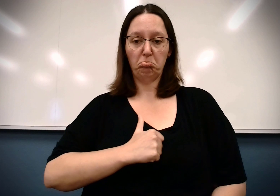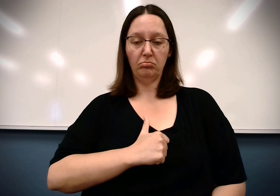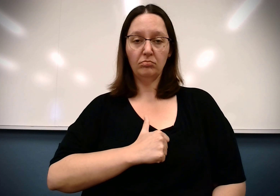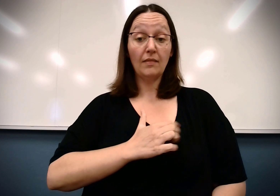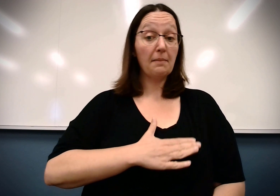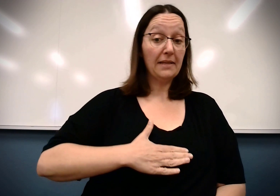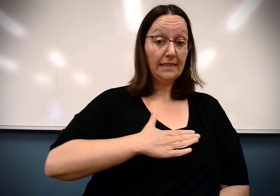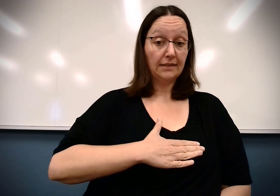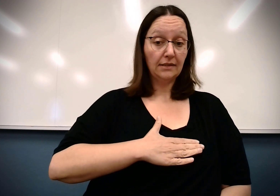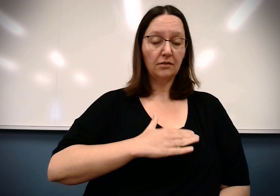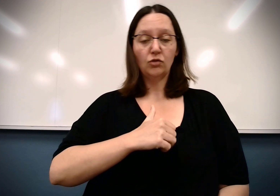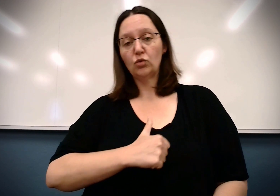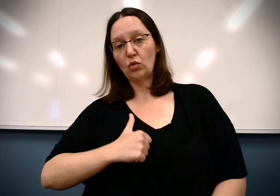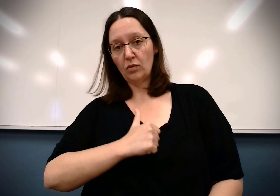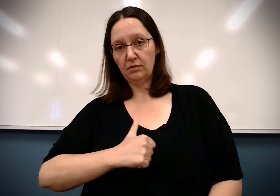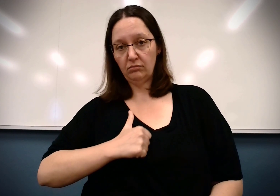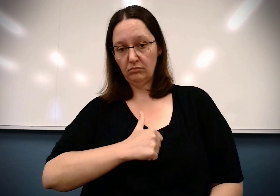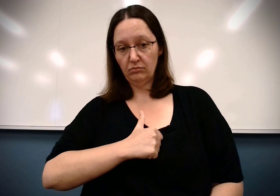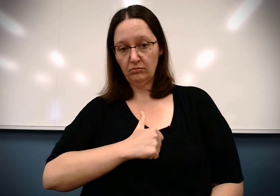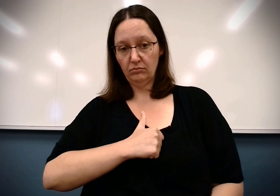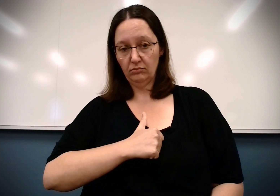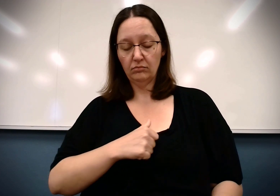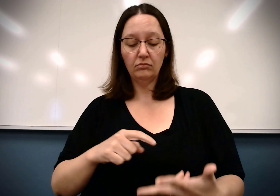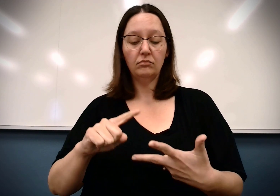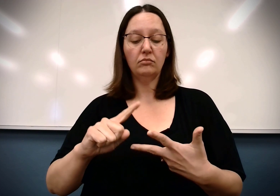Sorry. Please, open B. Sorry, open A.